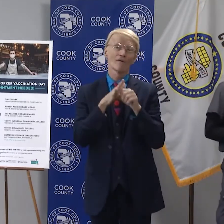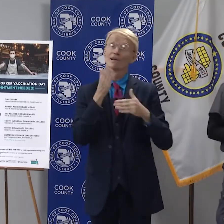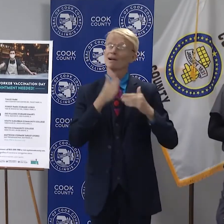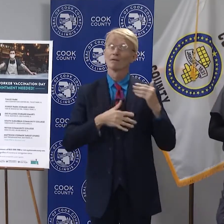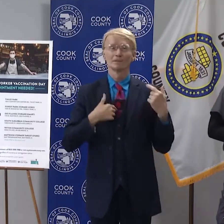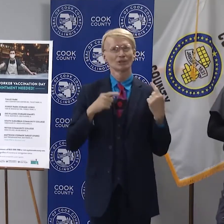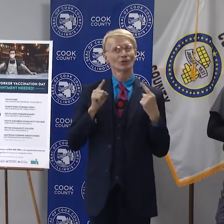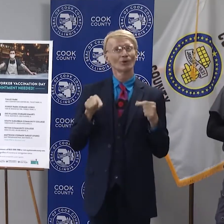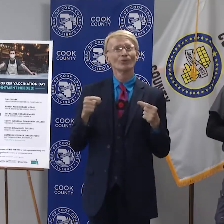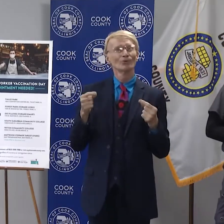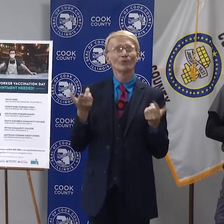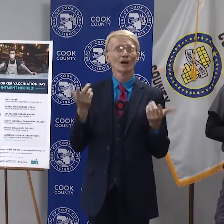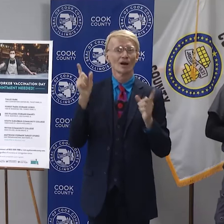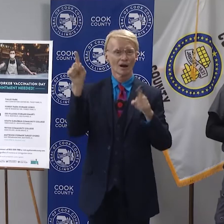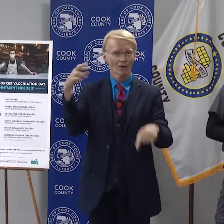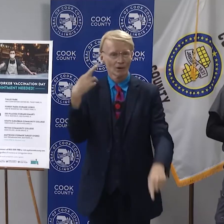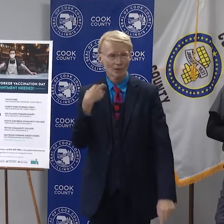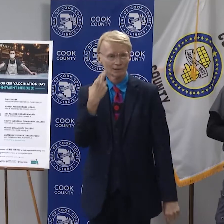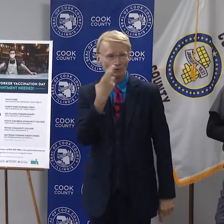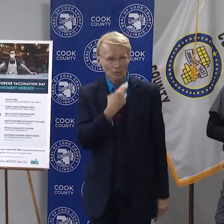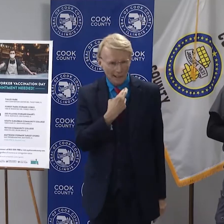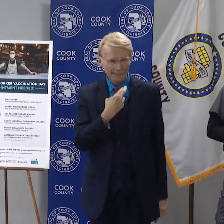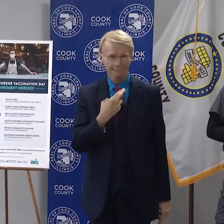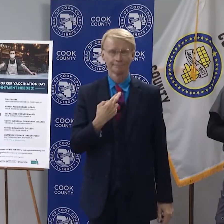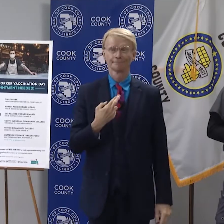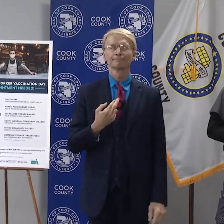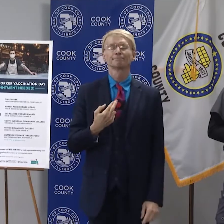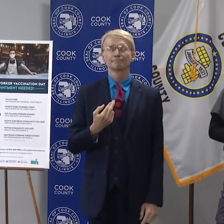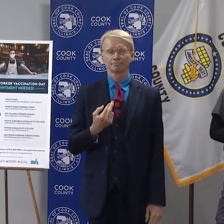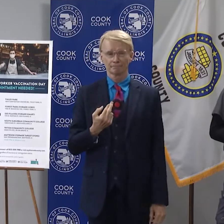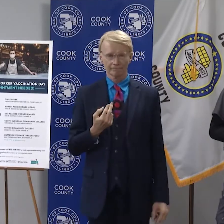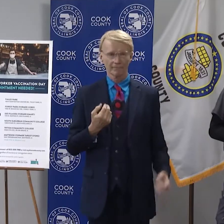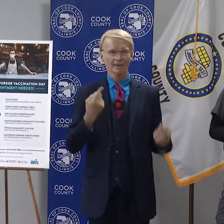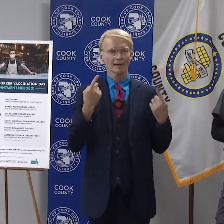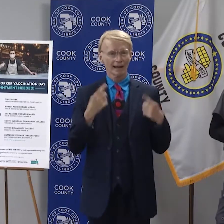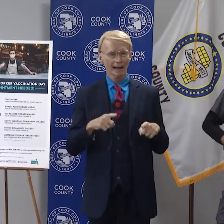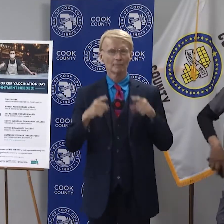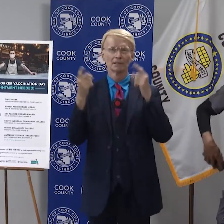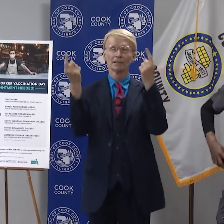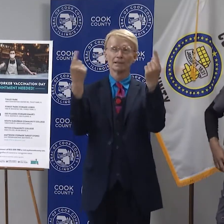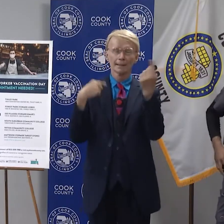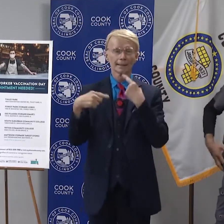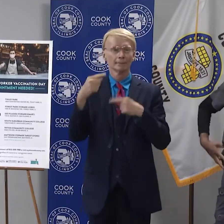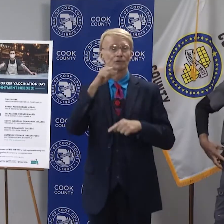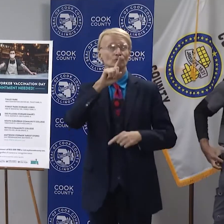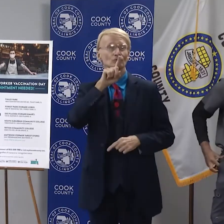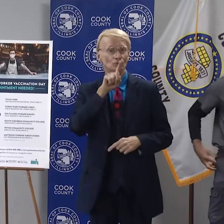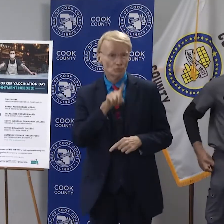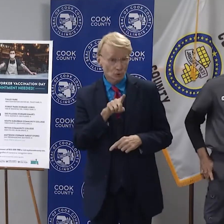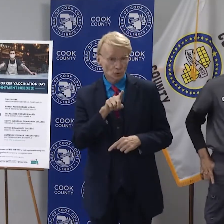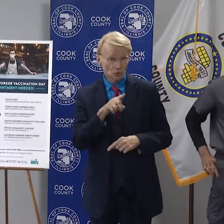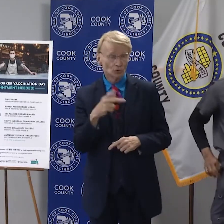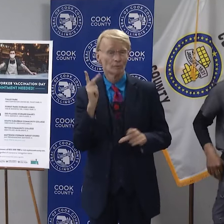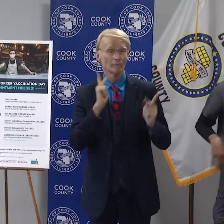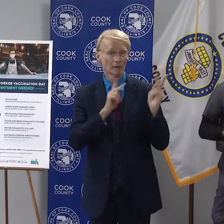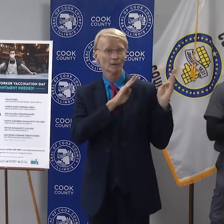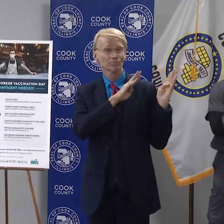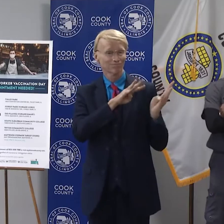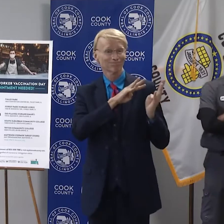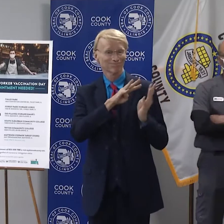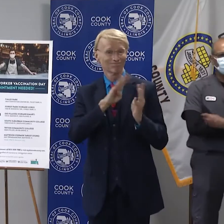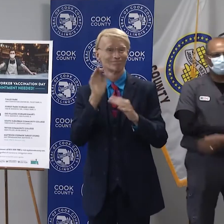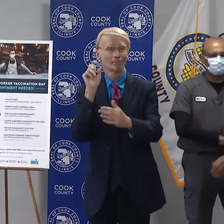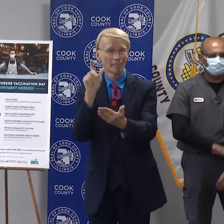COVID-19 restrictions ease. Now we're starting to see the light at the end of the tunnel, and people are returning to our cafes